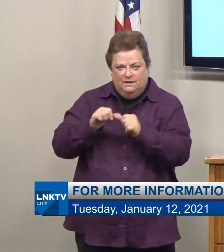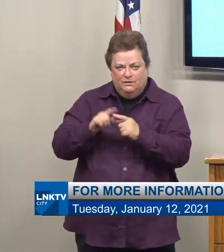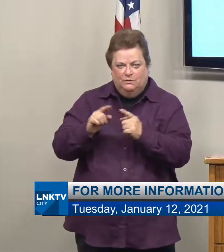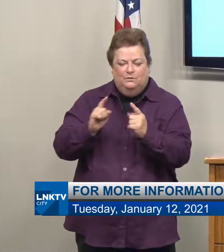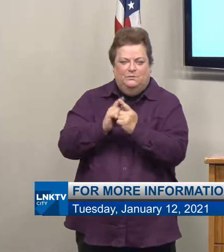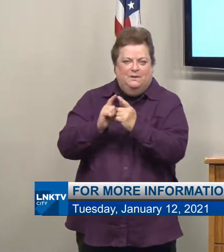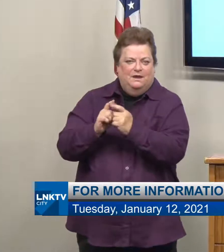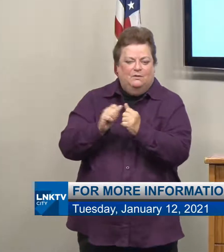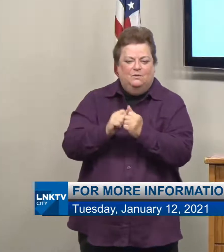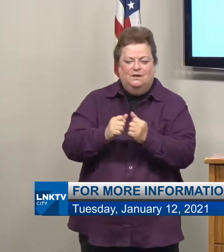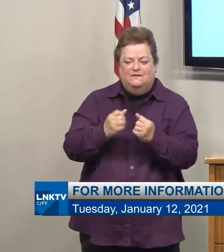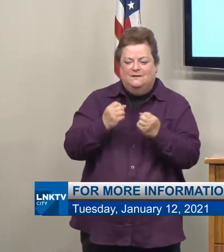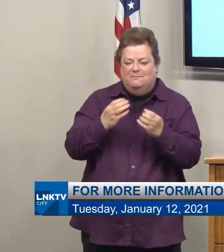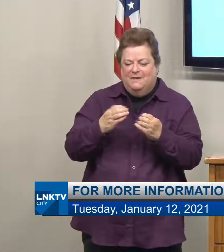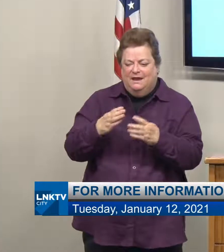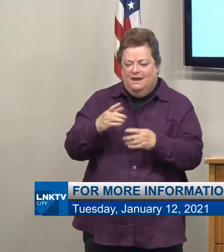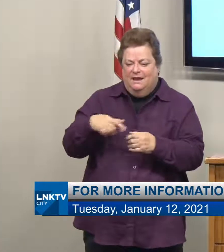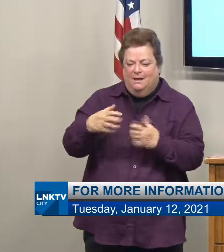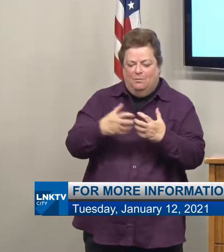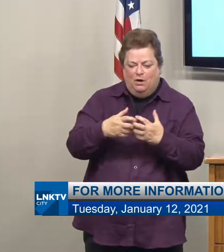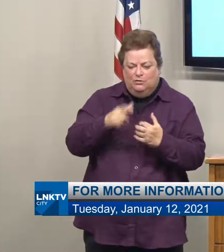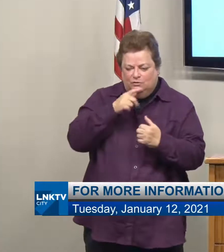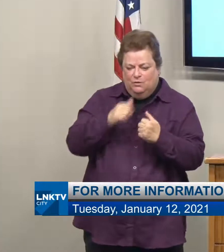community partners who will be supporting the